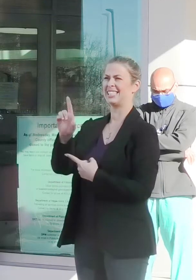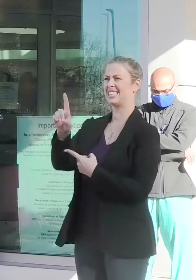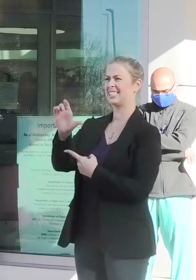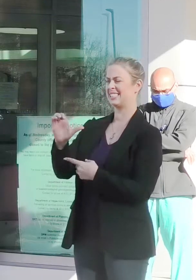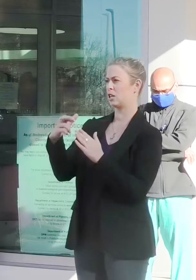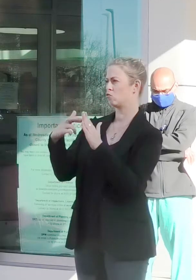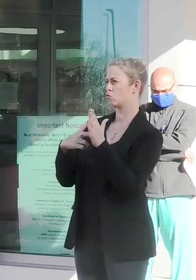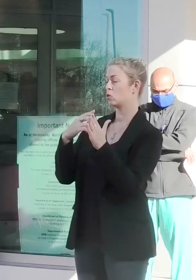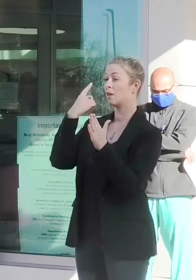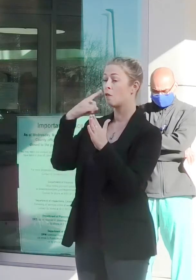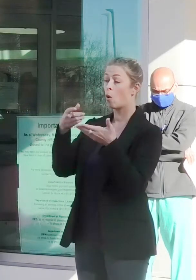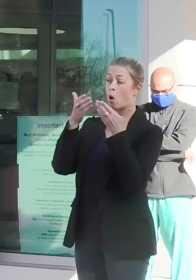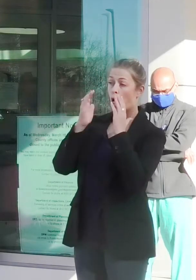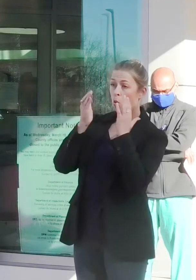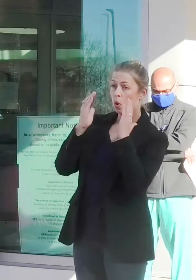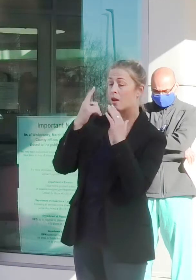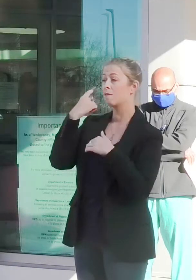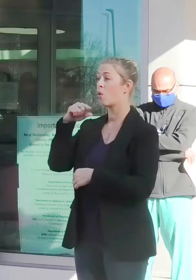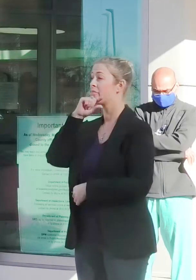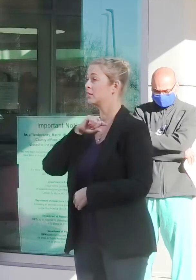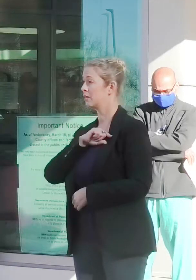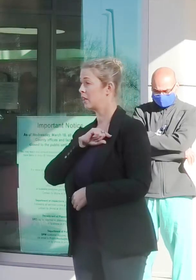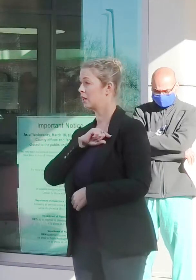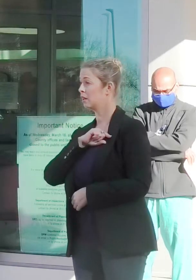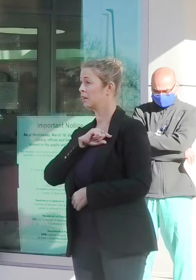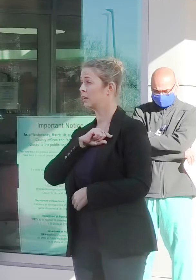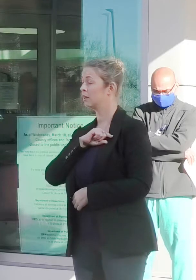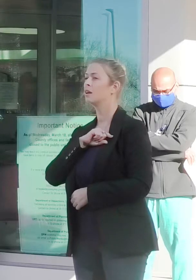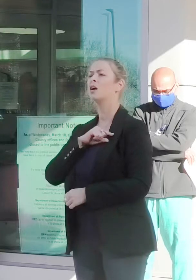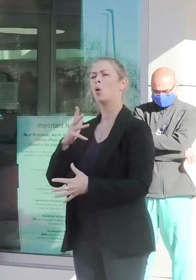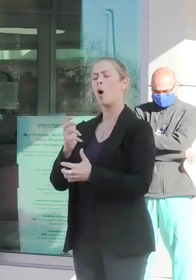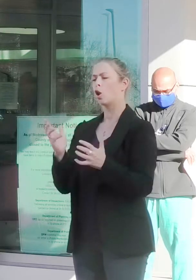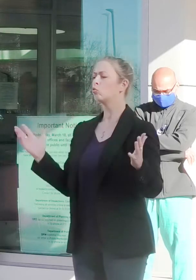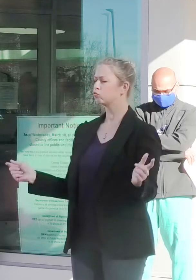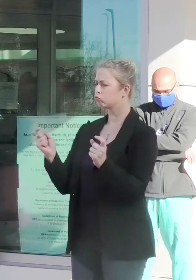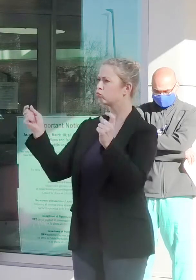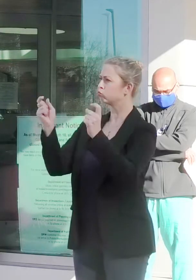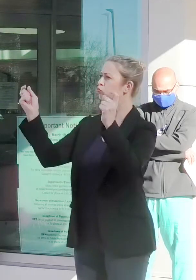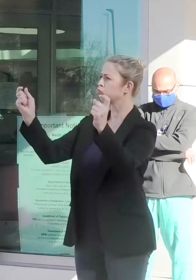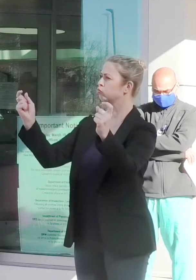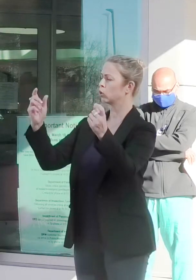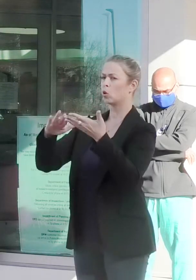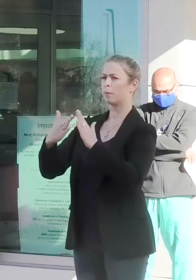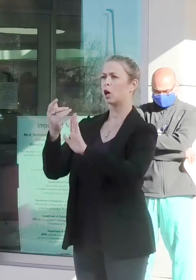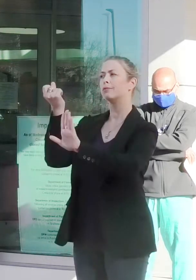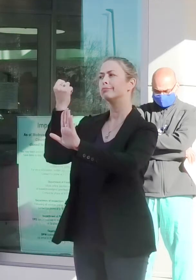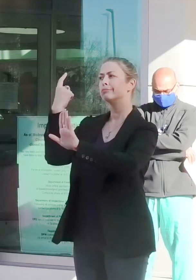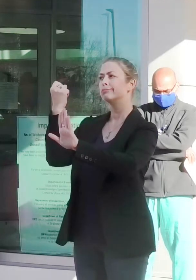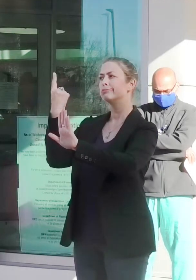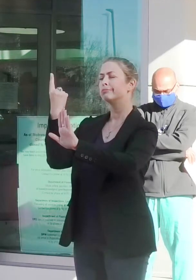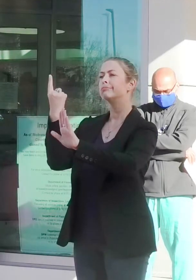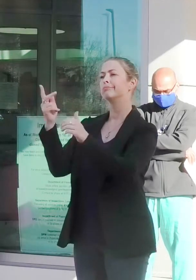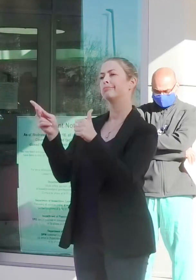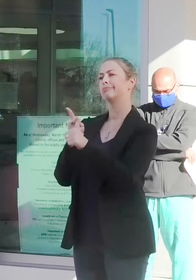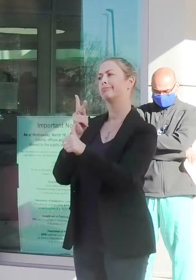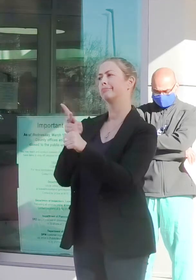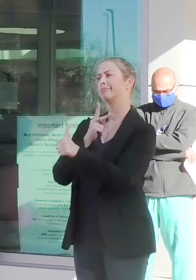Halloween and Thanksgiving, and promoting celebrations in our community that help keep our residents